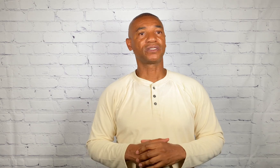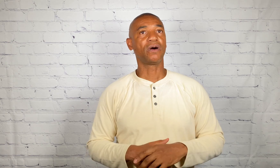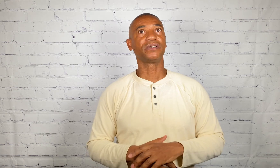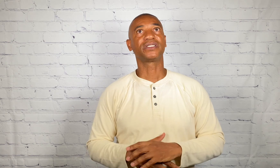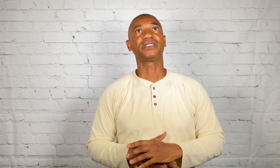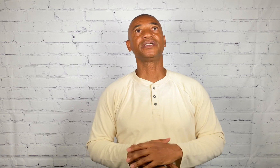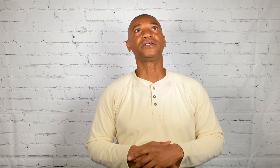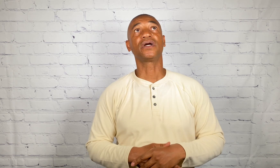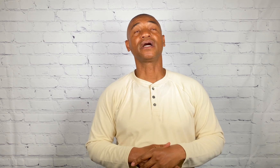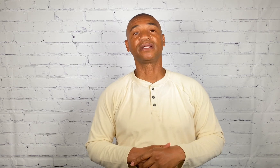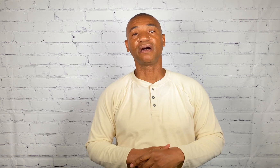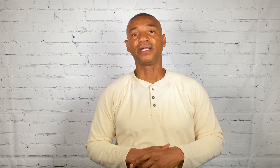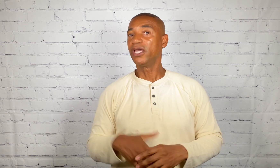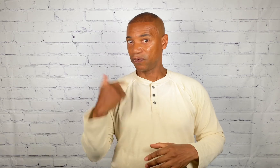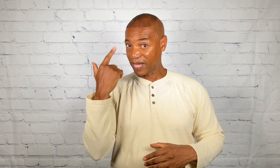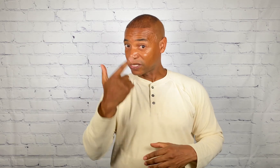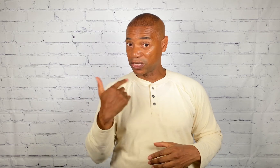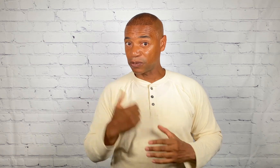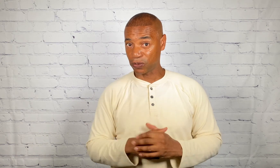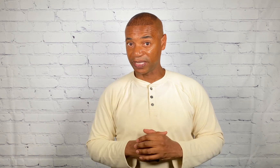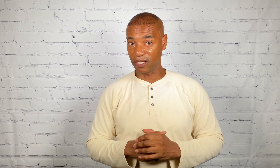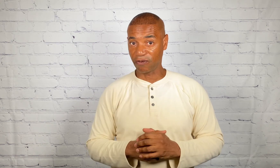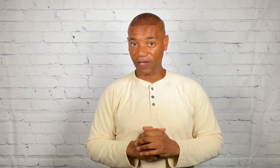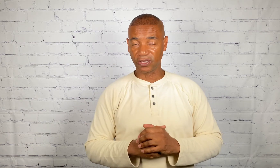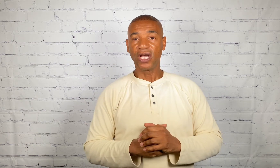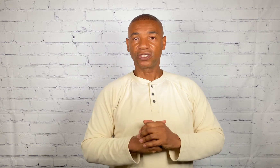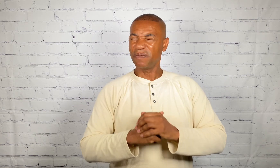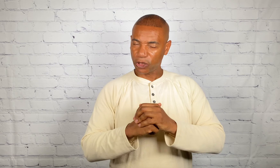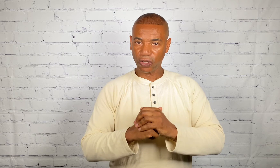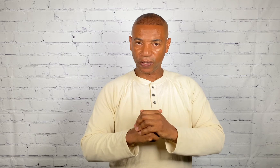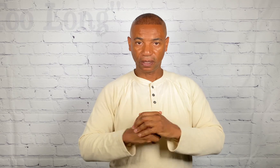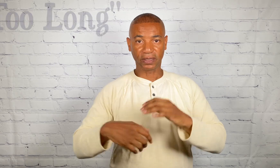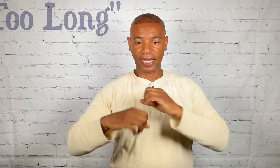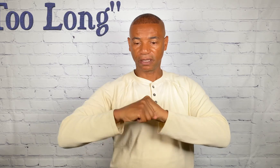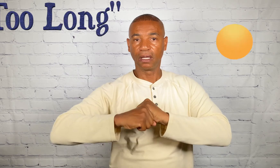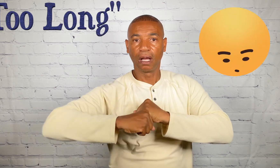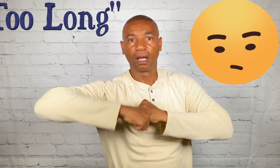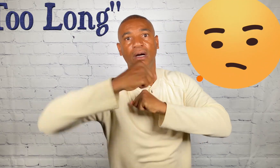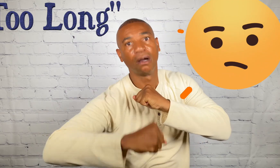song just continues on and on. You've got to demonstrate that in your face. So let me show you what it looks like.